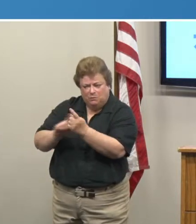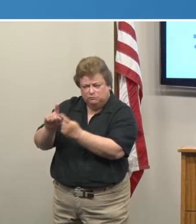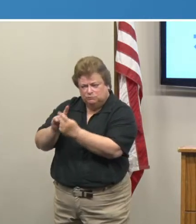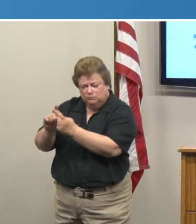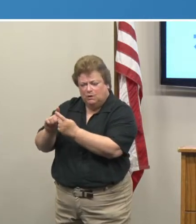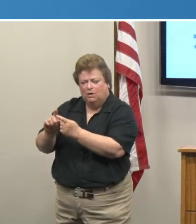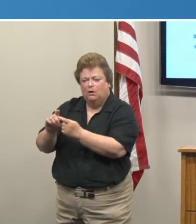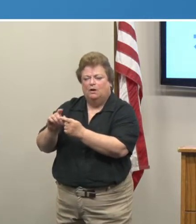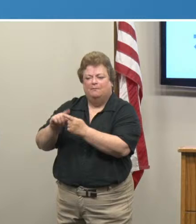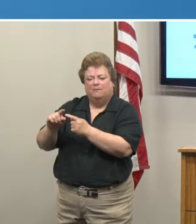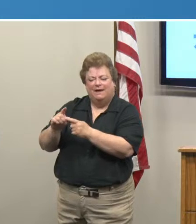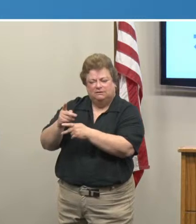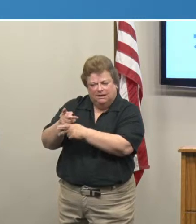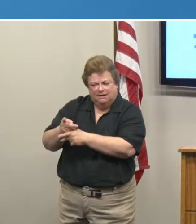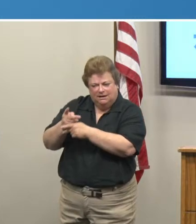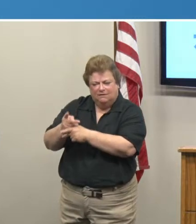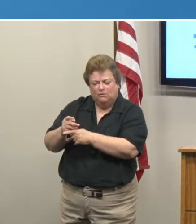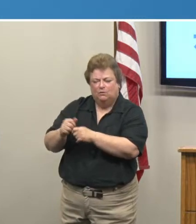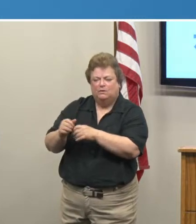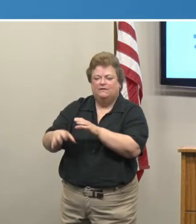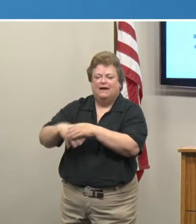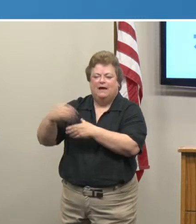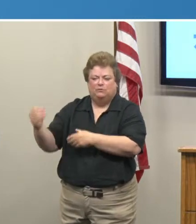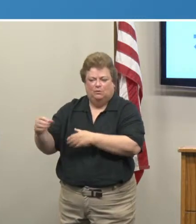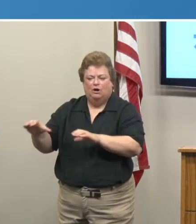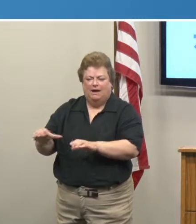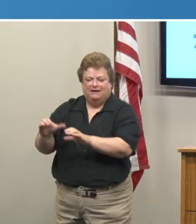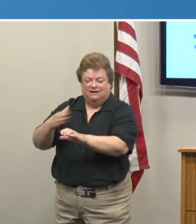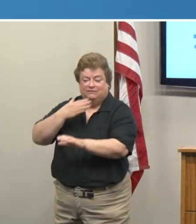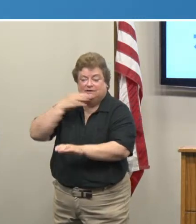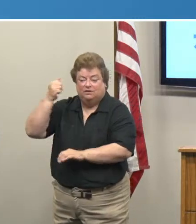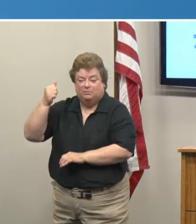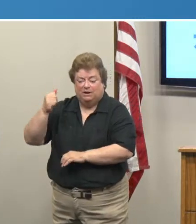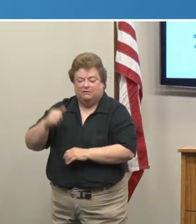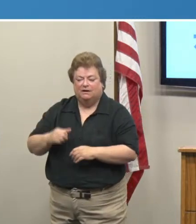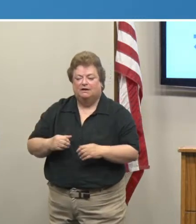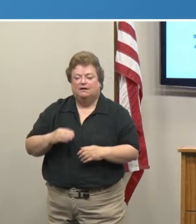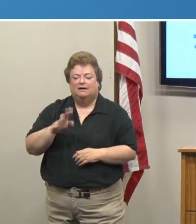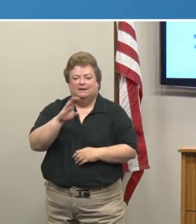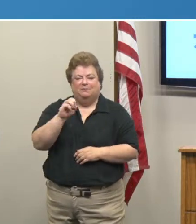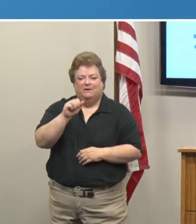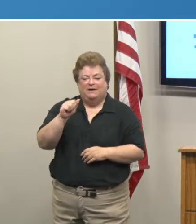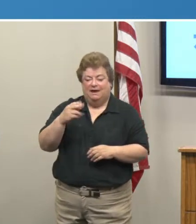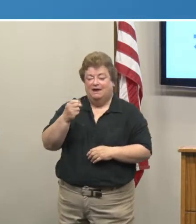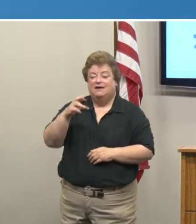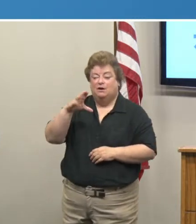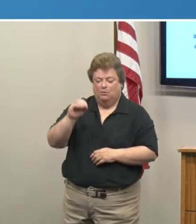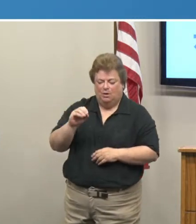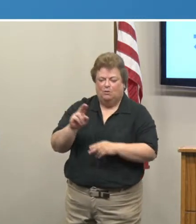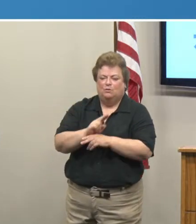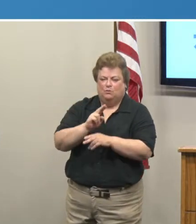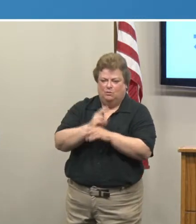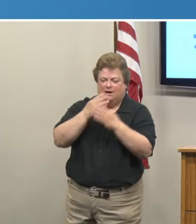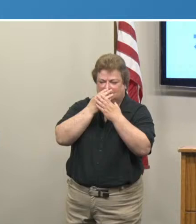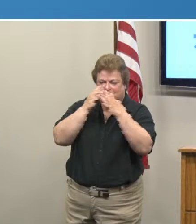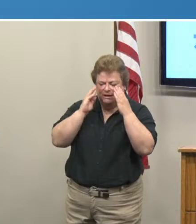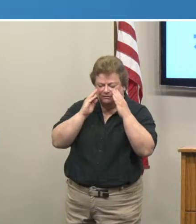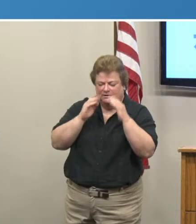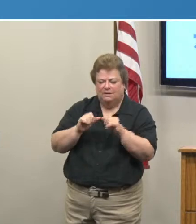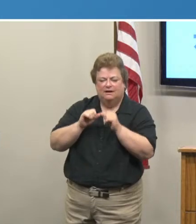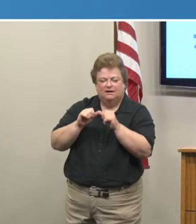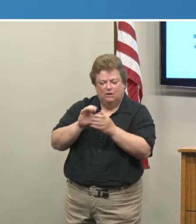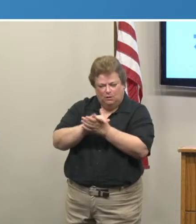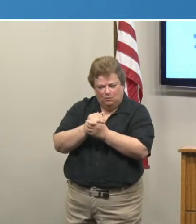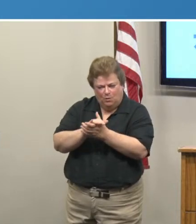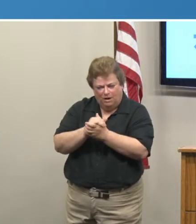interactions with others with outdoor activities preferred. Be a hero, wear a face covering. Continue to wash your